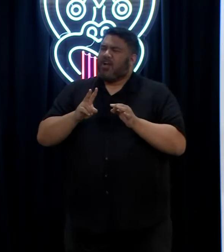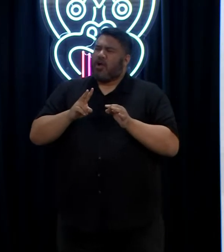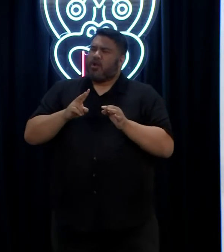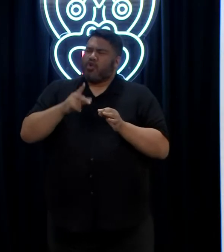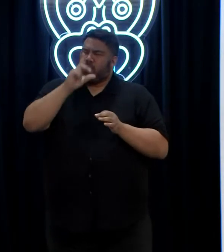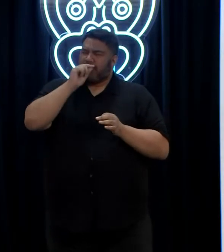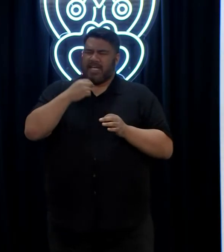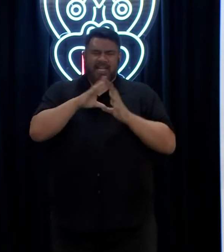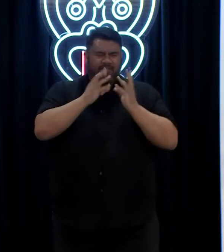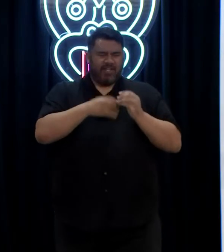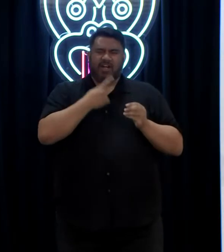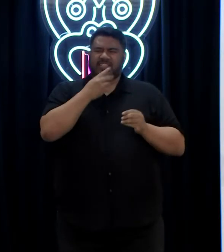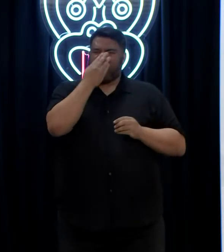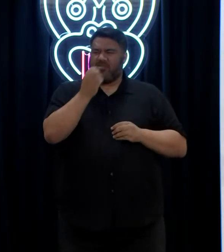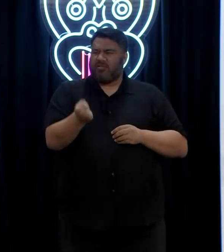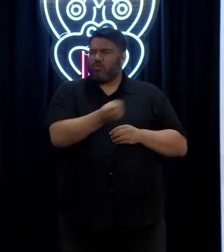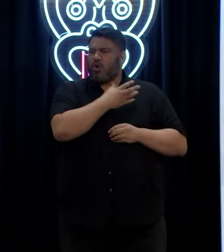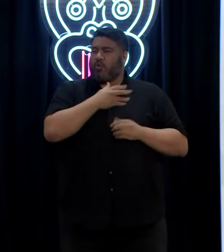that last